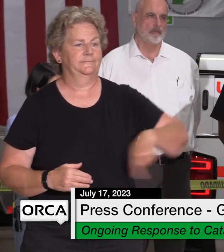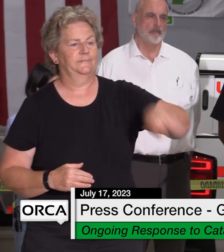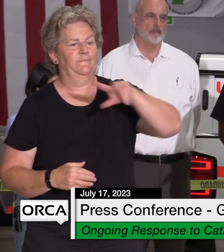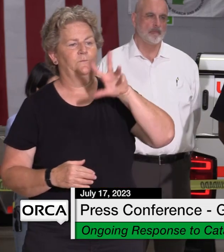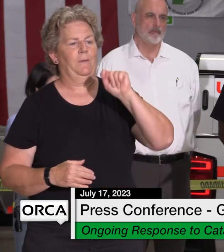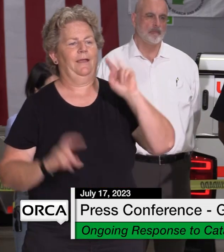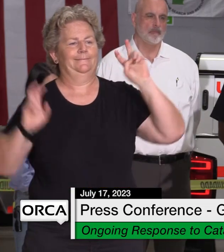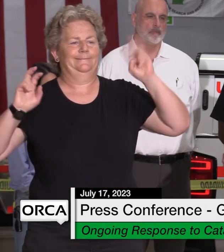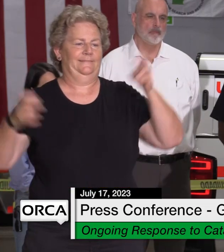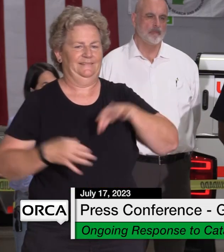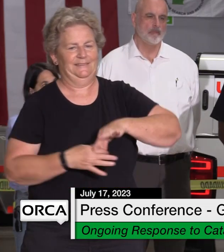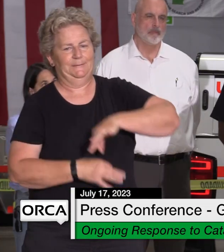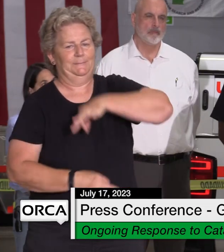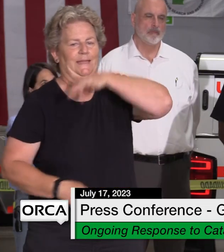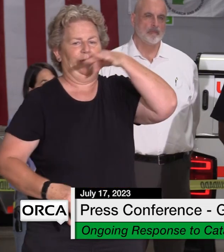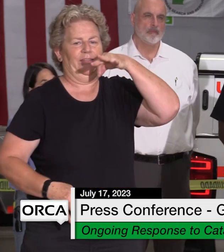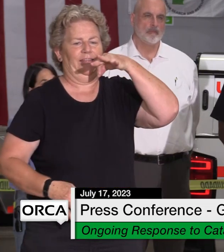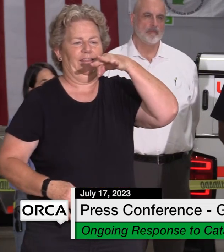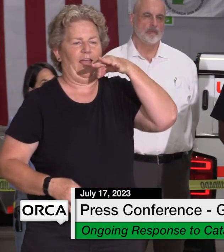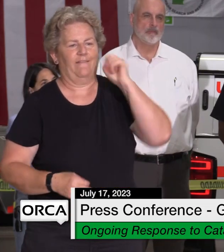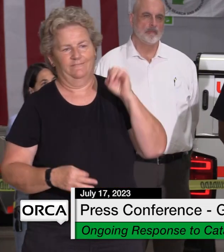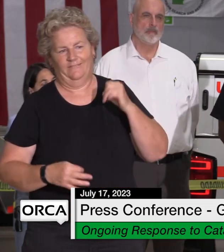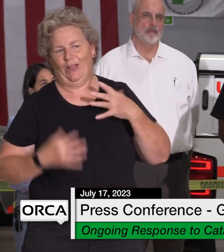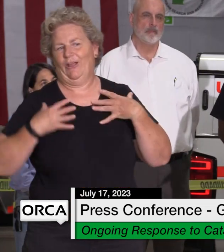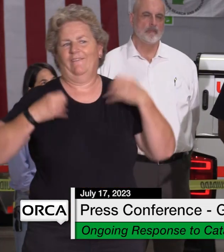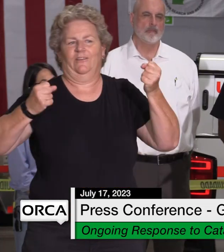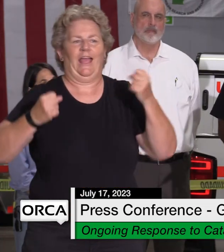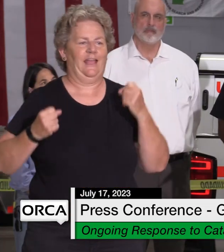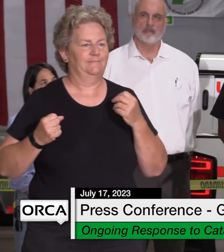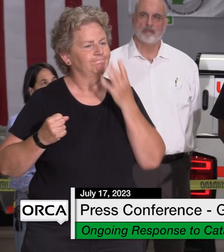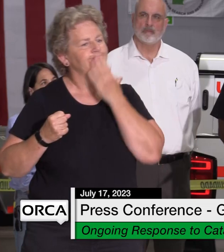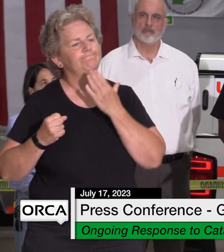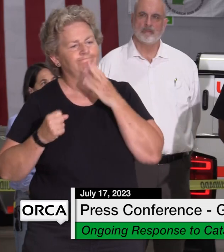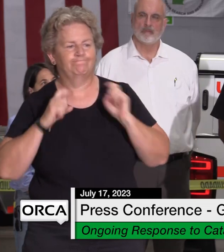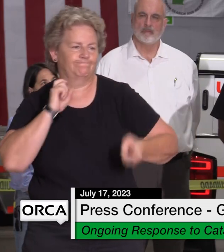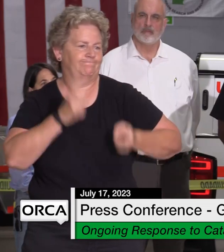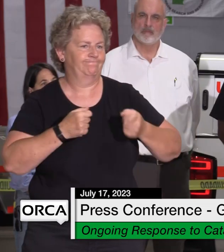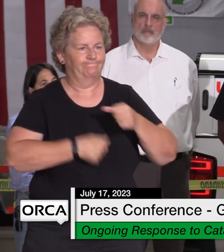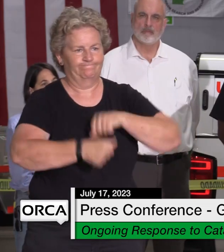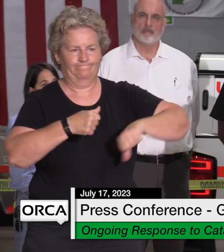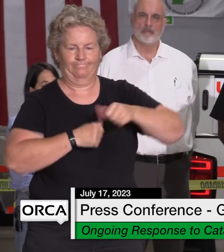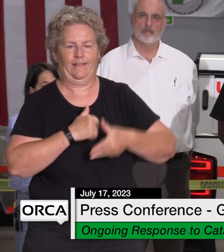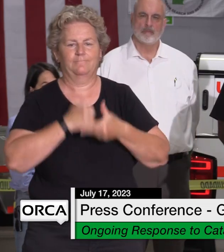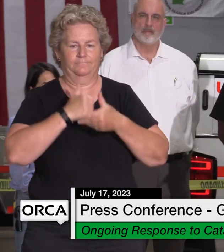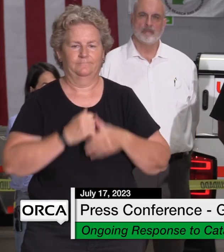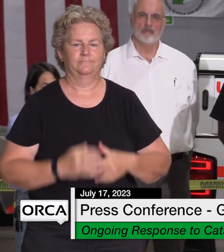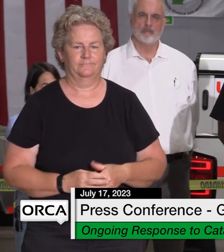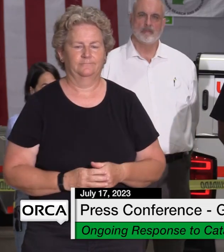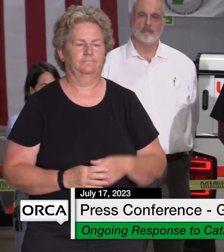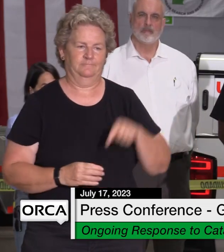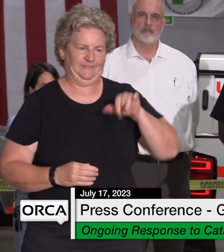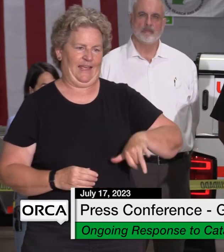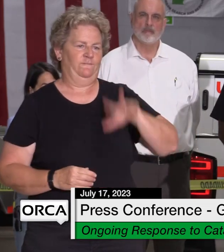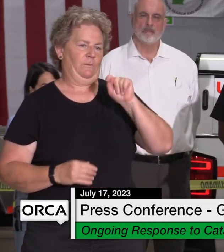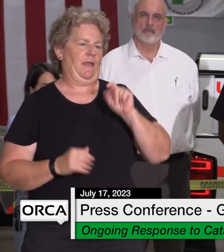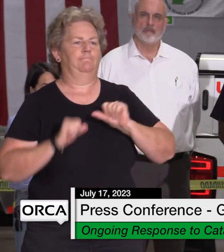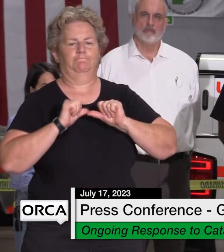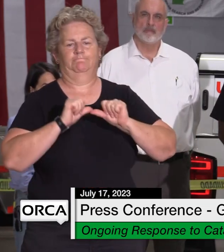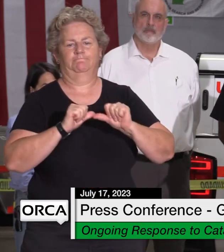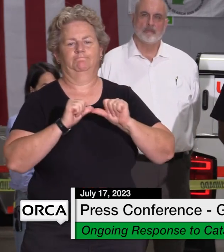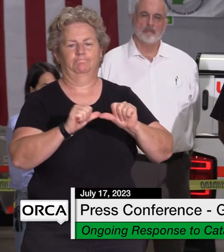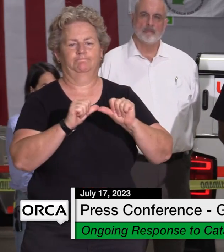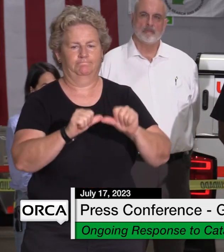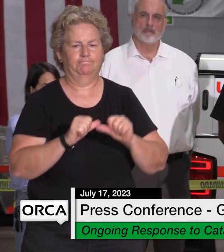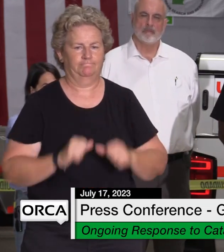the recovery stage. And I know people are still hurting, and the pain and damage caused by